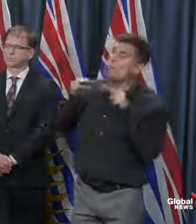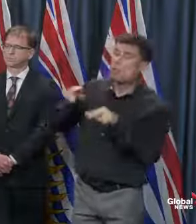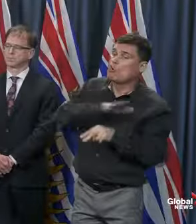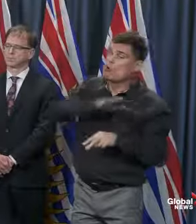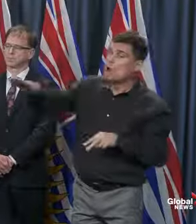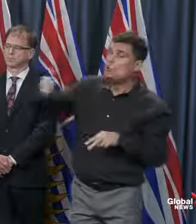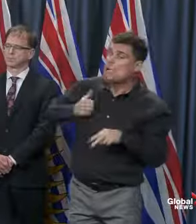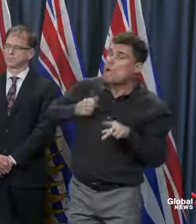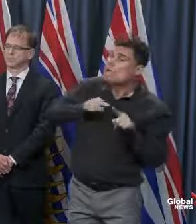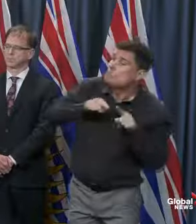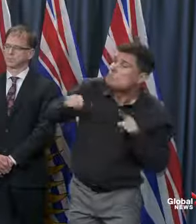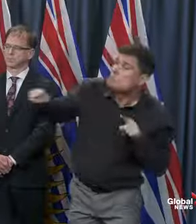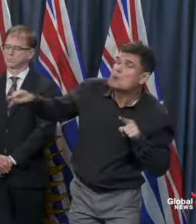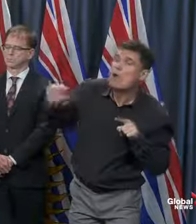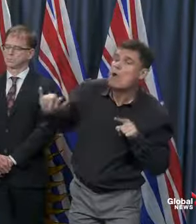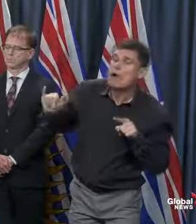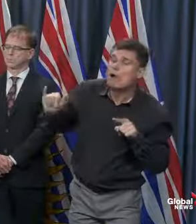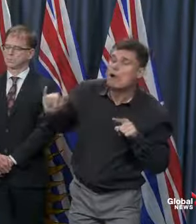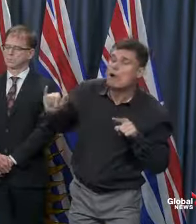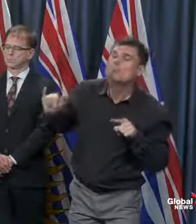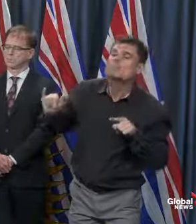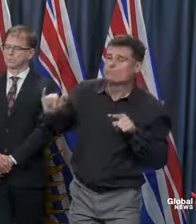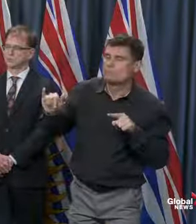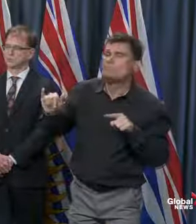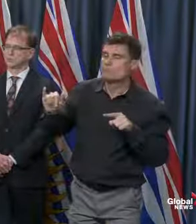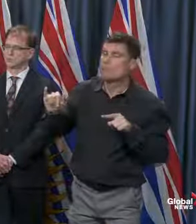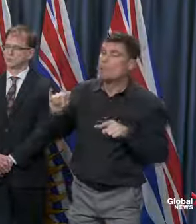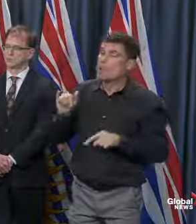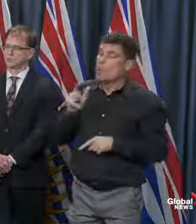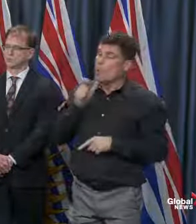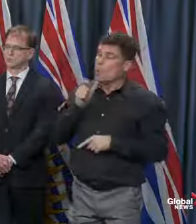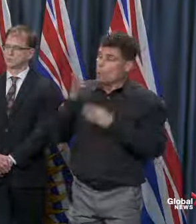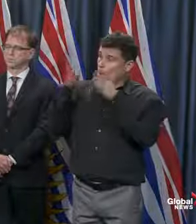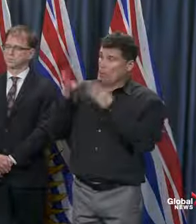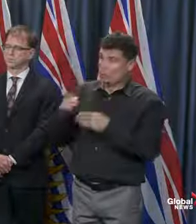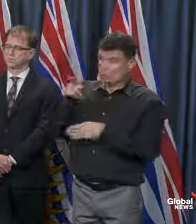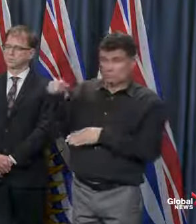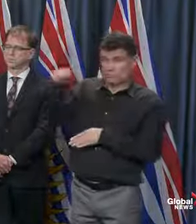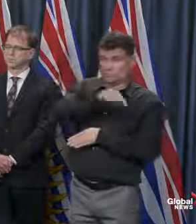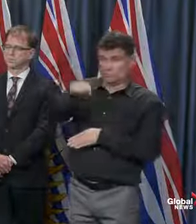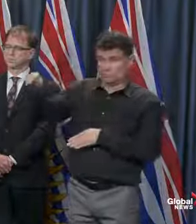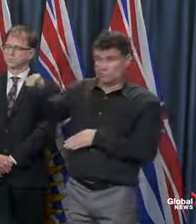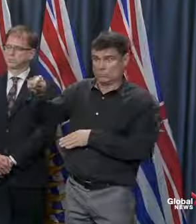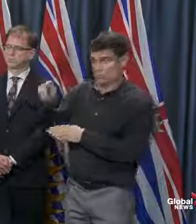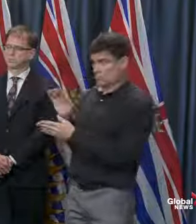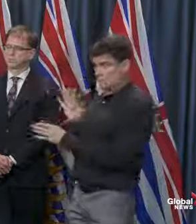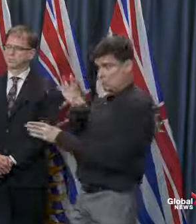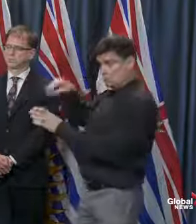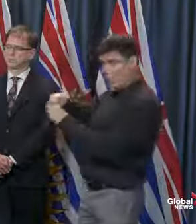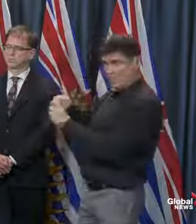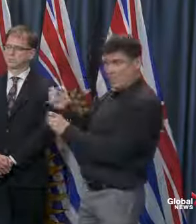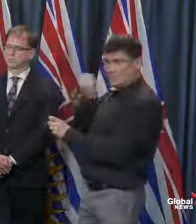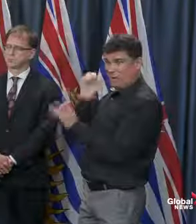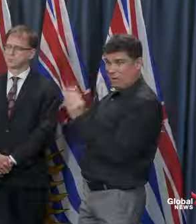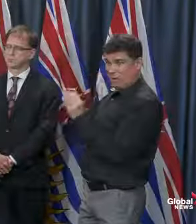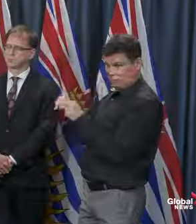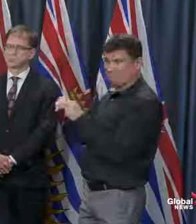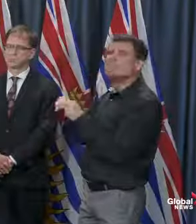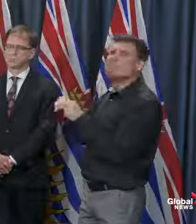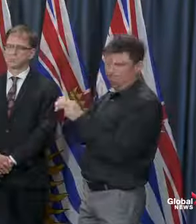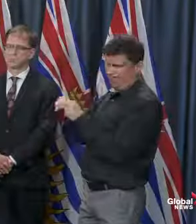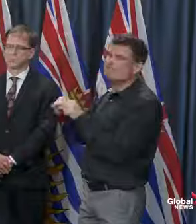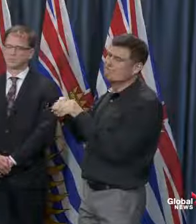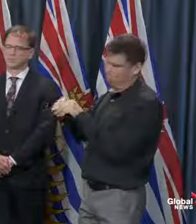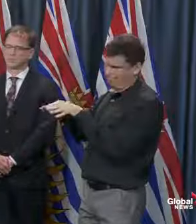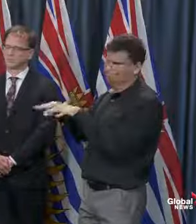that people whose only source of contact was the dental conference have appeared in other provinces as well.